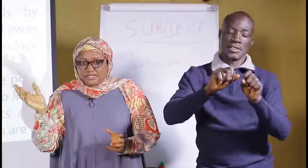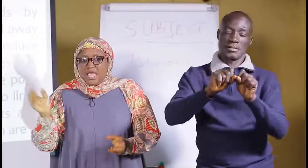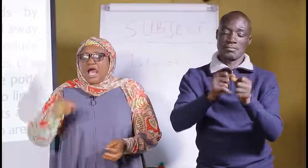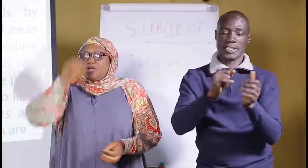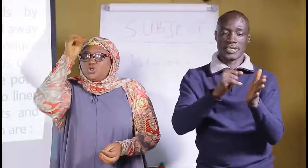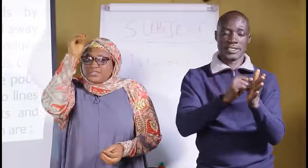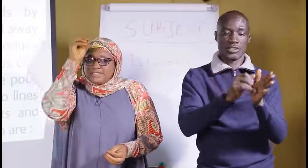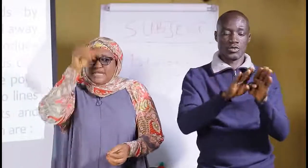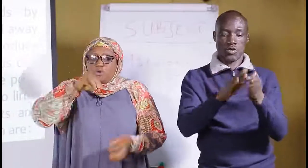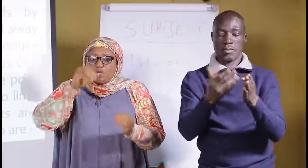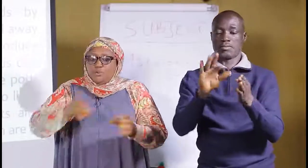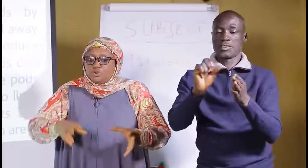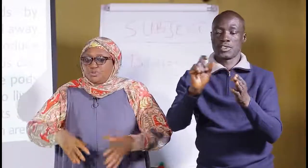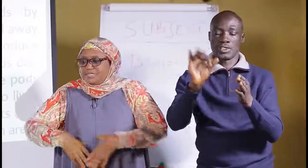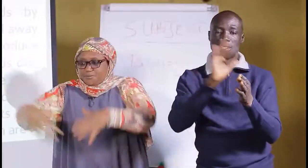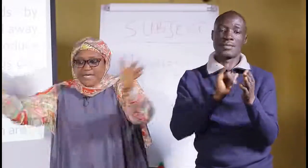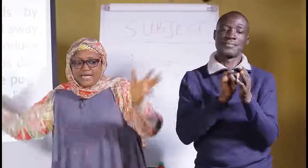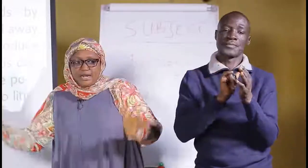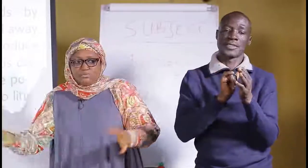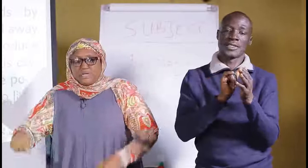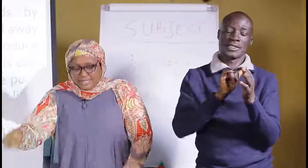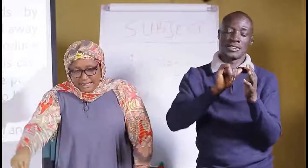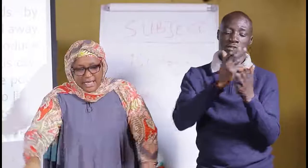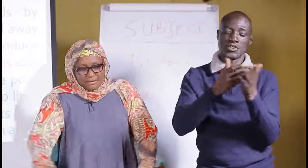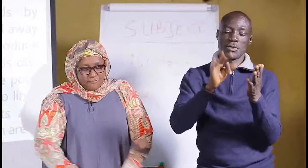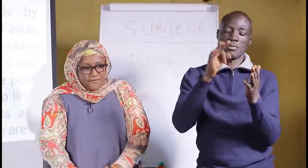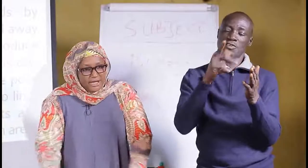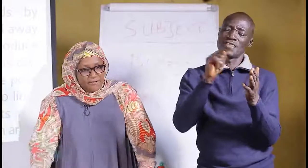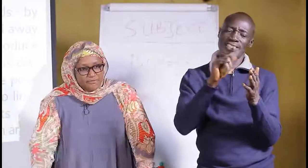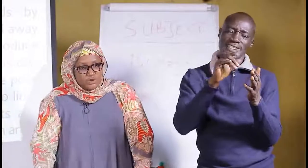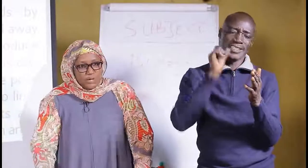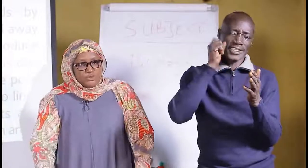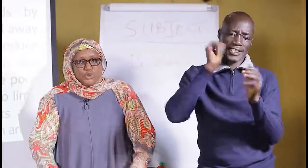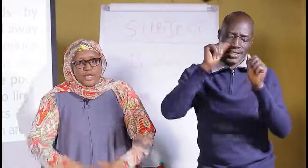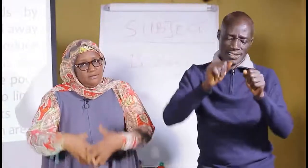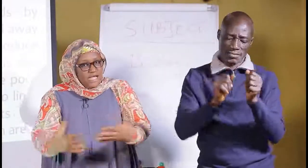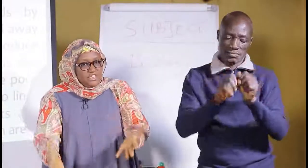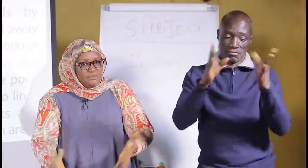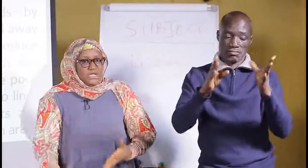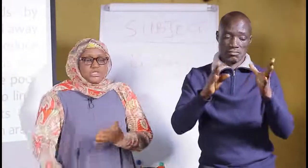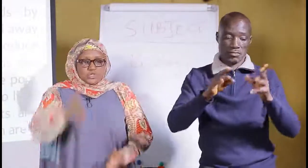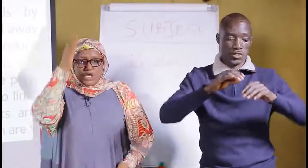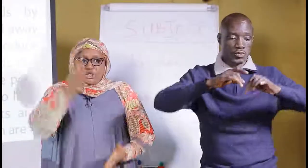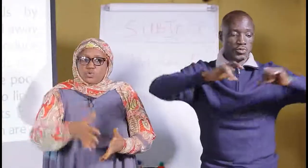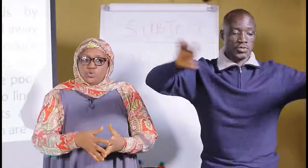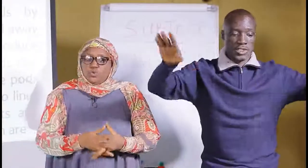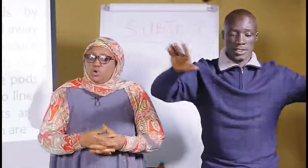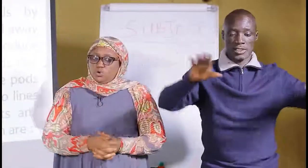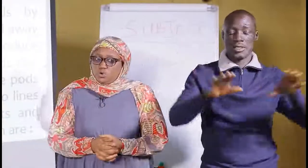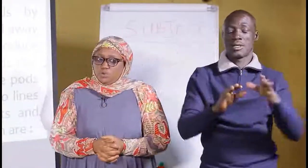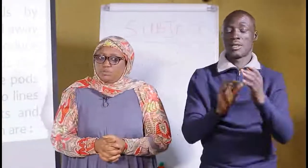the seeds. And those seeds that will be able to be dispersed around, they can find a suitable soil and germinate into a